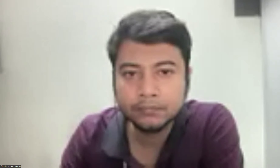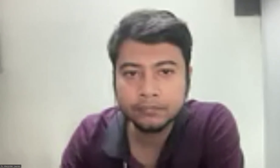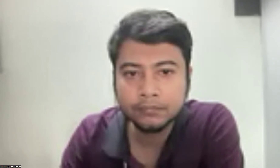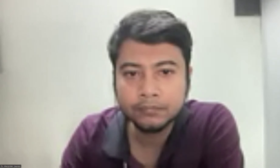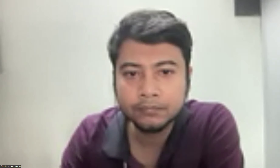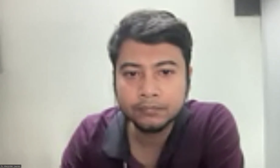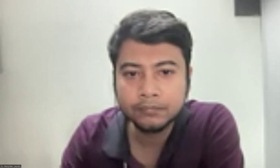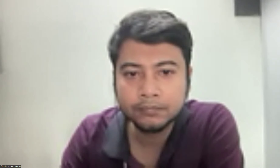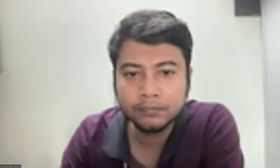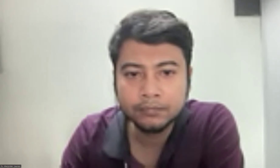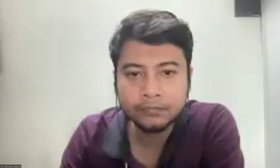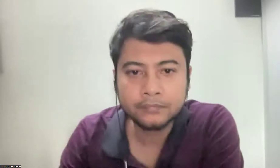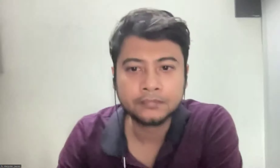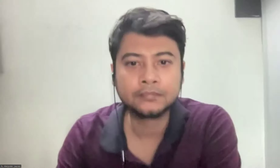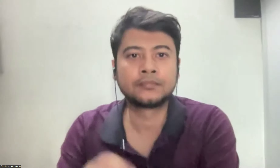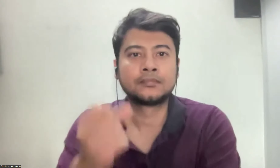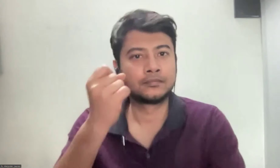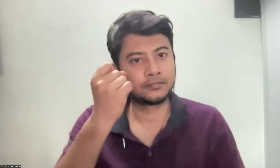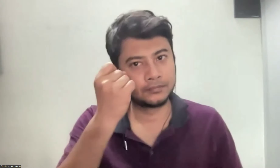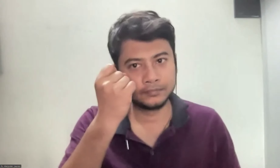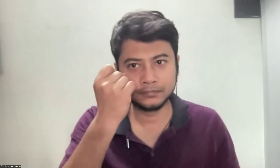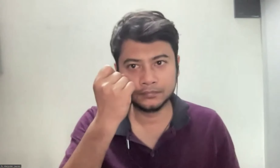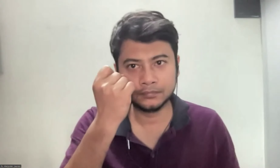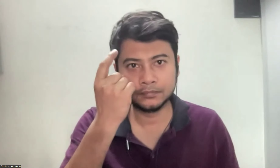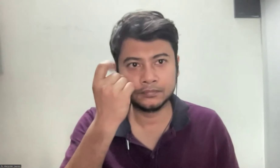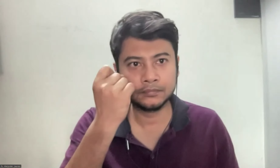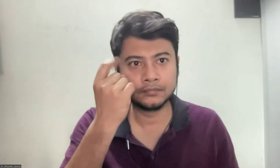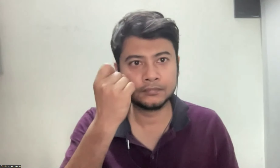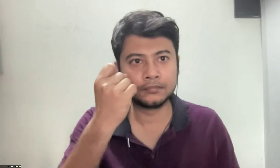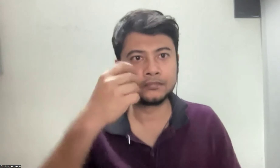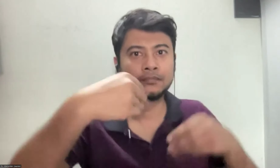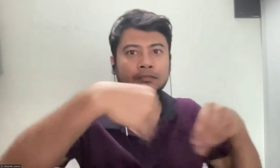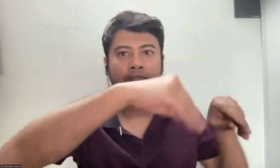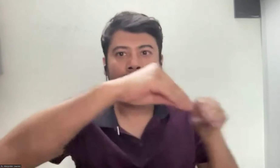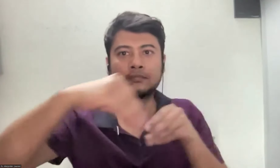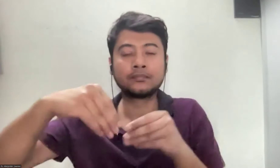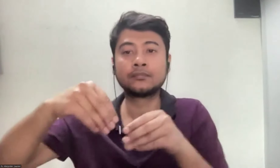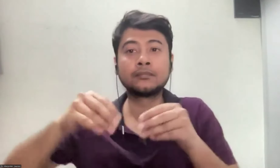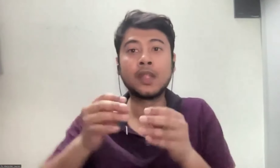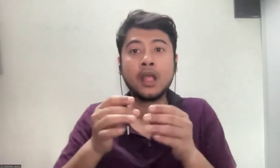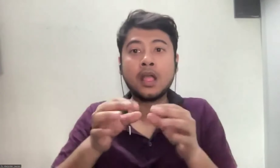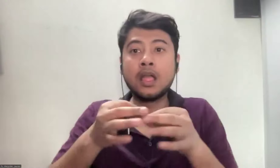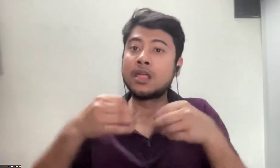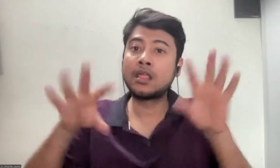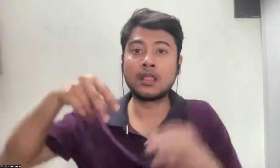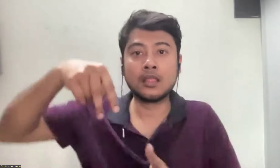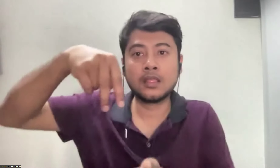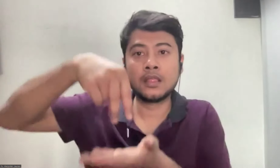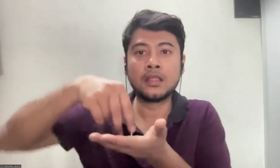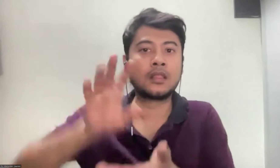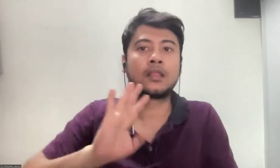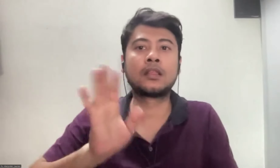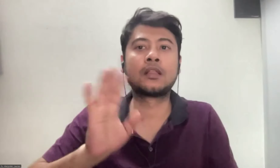Okay, so we don't stand on the floor. This mat can be any type. It can be of how I showed